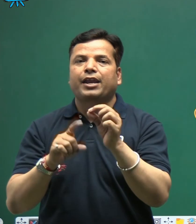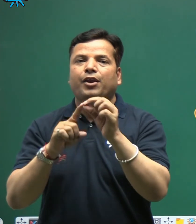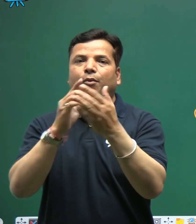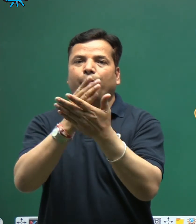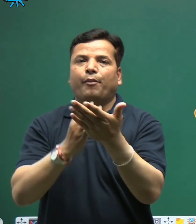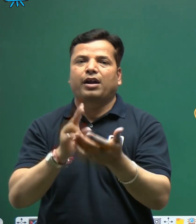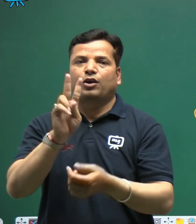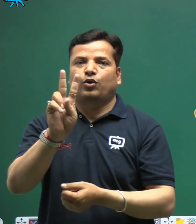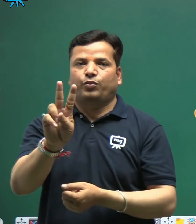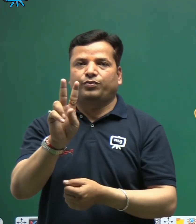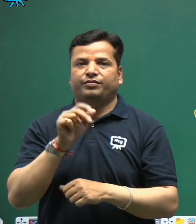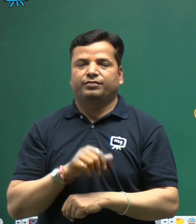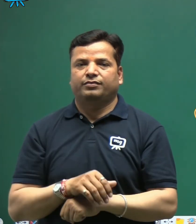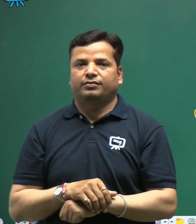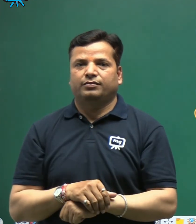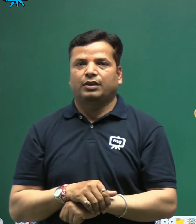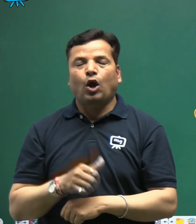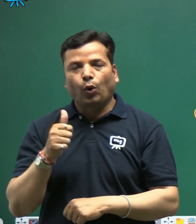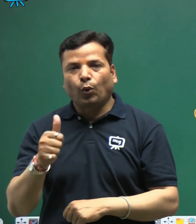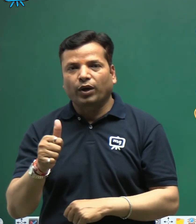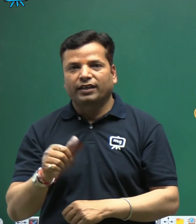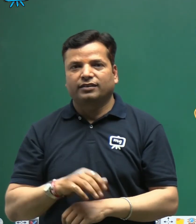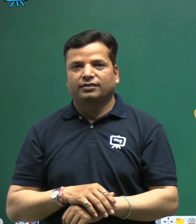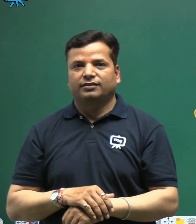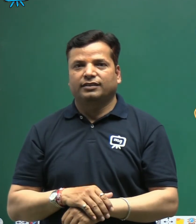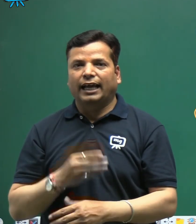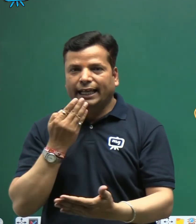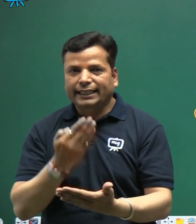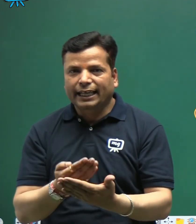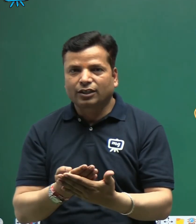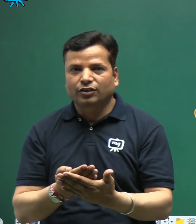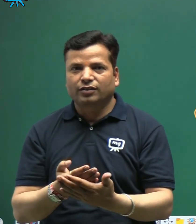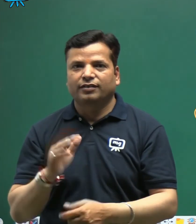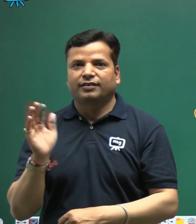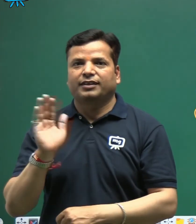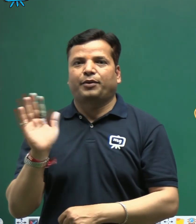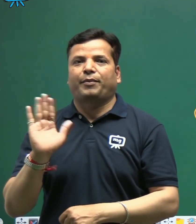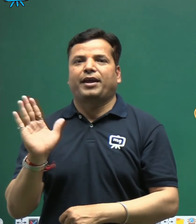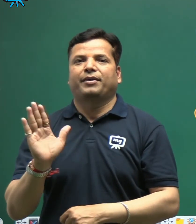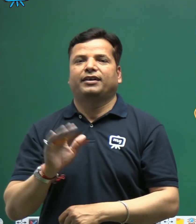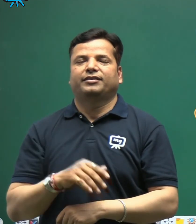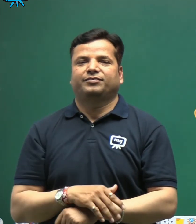Okay, thank you. Bye bye.